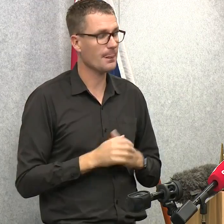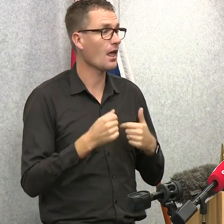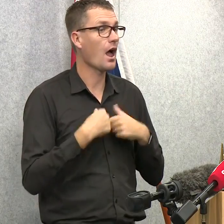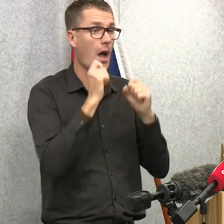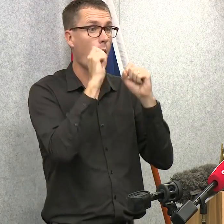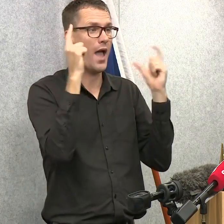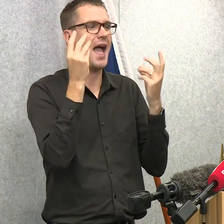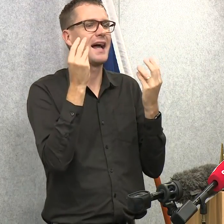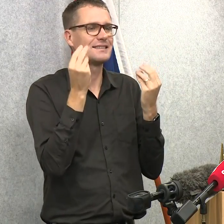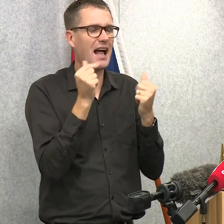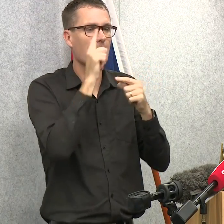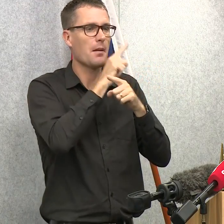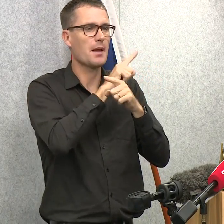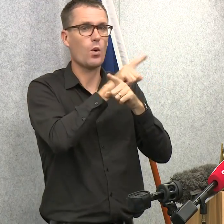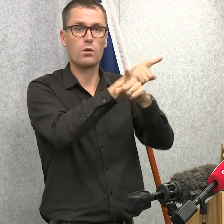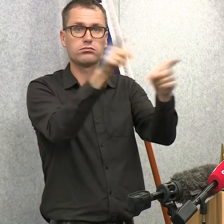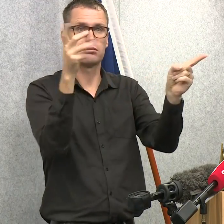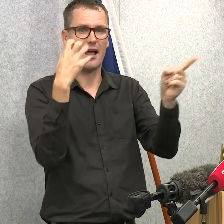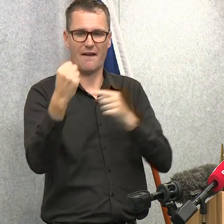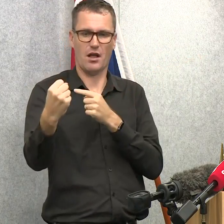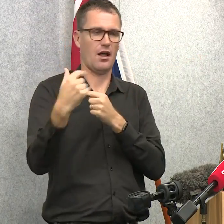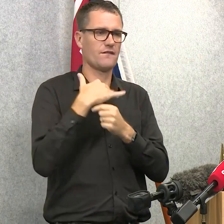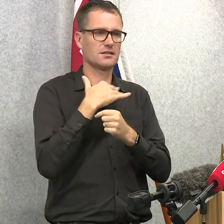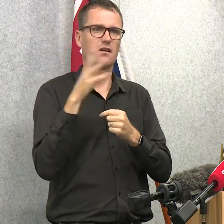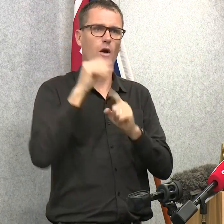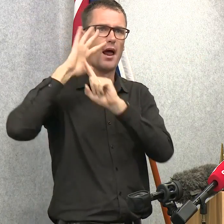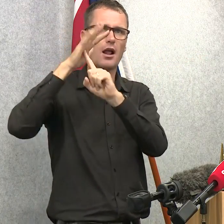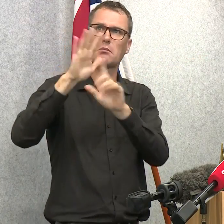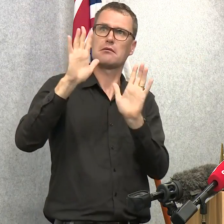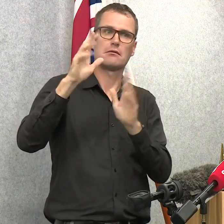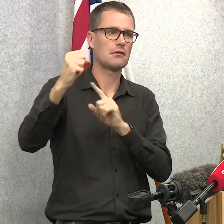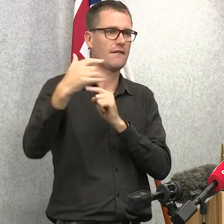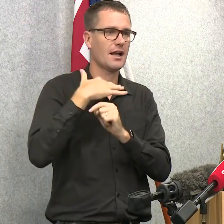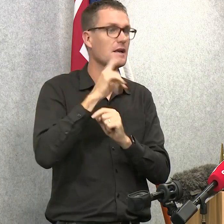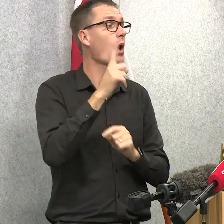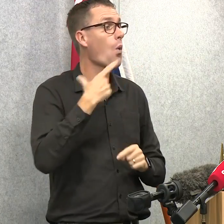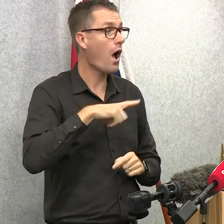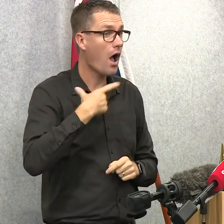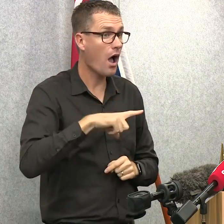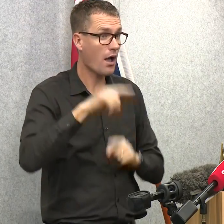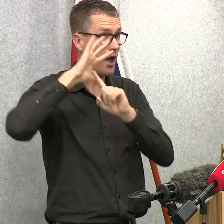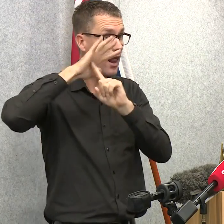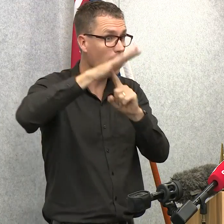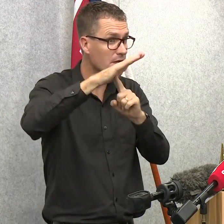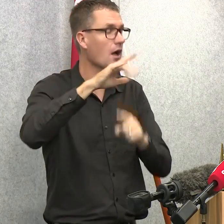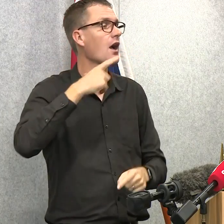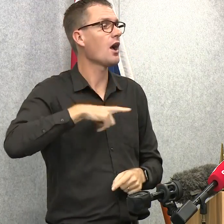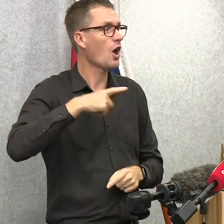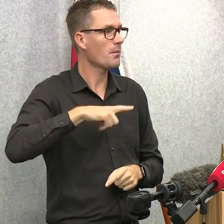it affects people in different ways, but I can say it's to give real public assurance that the police are